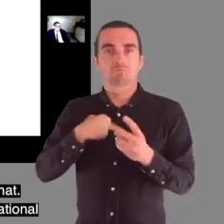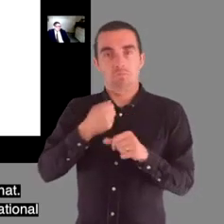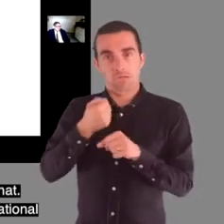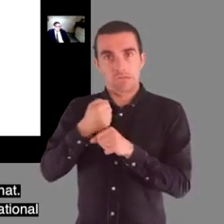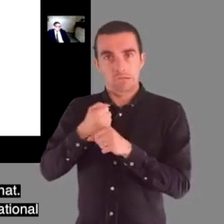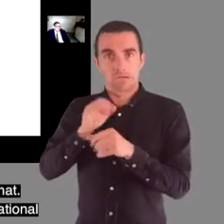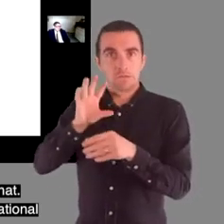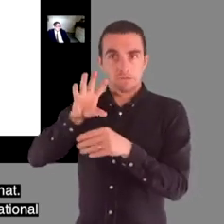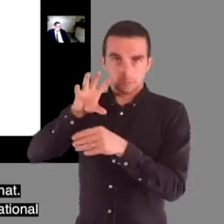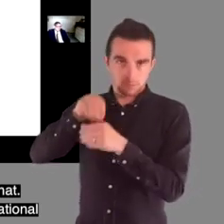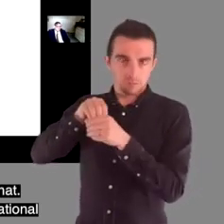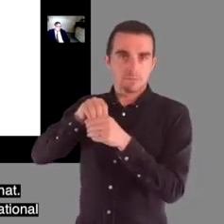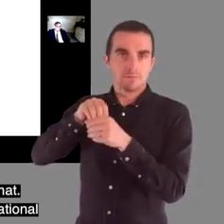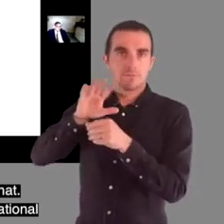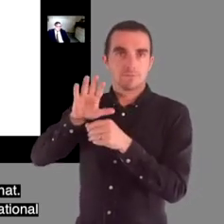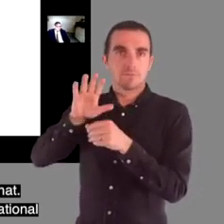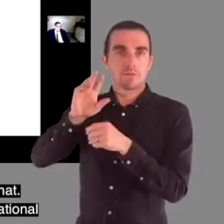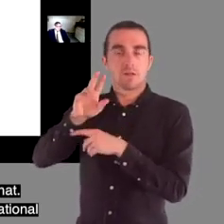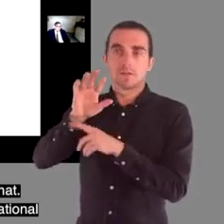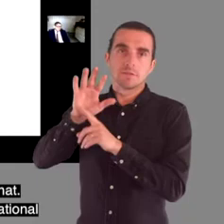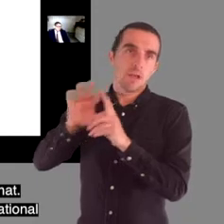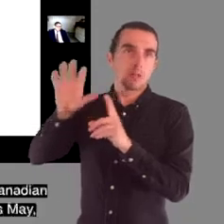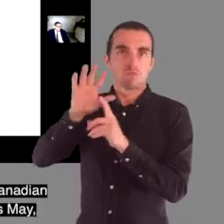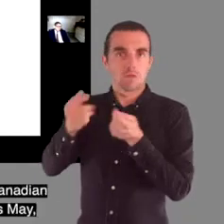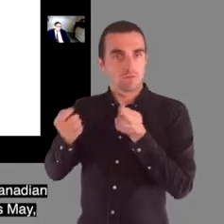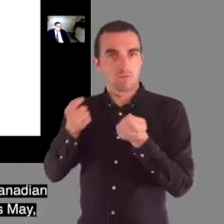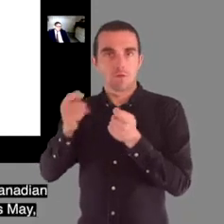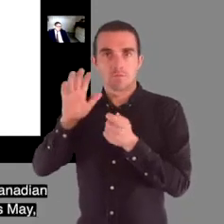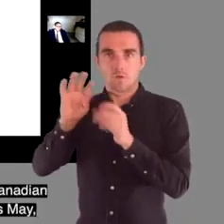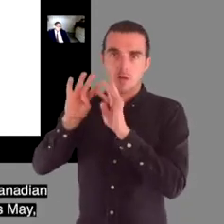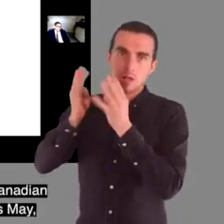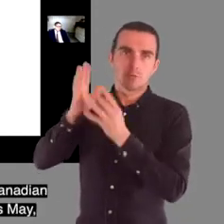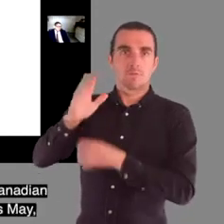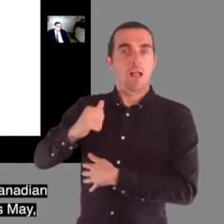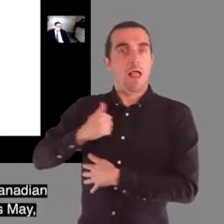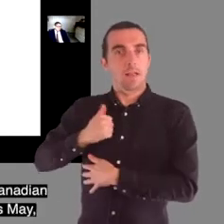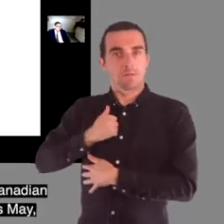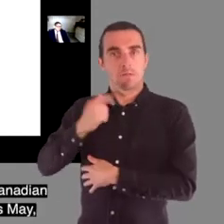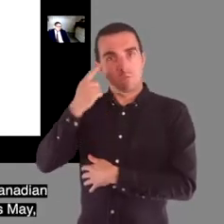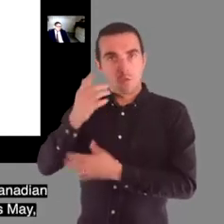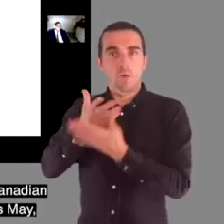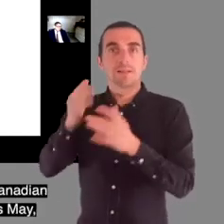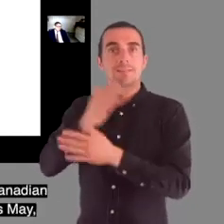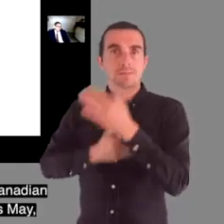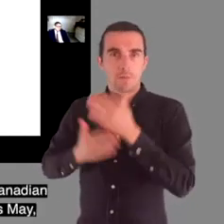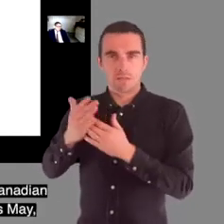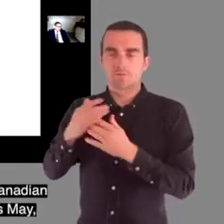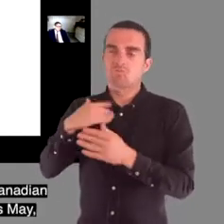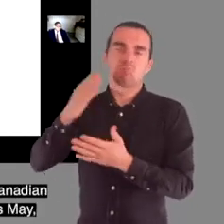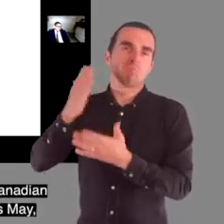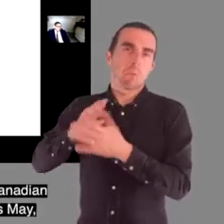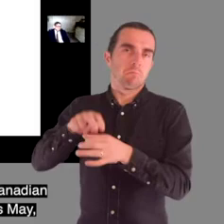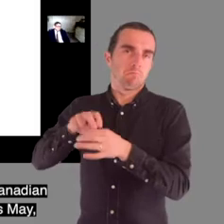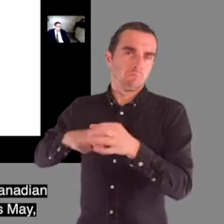I retired from a position as the national coordinator of the Council of Canadians with Disabilities a year ago